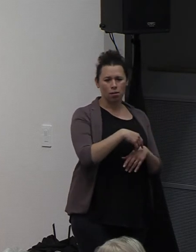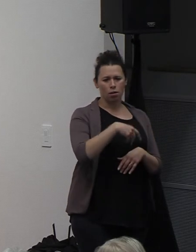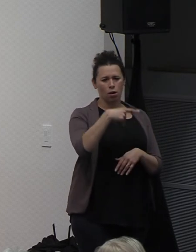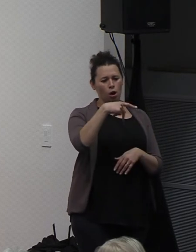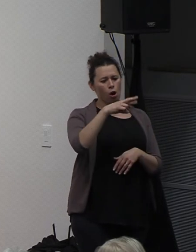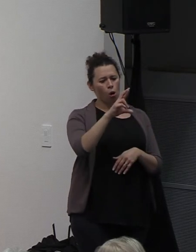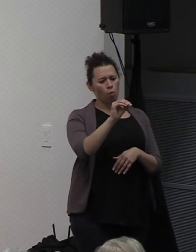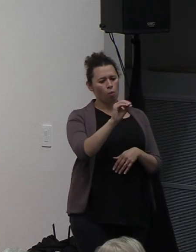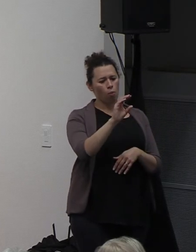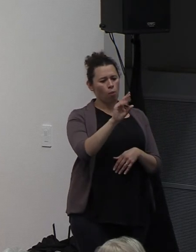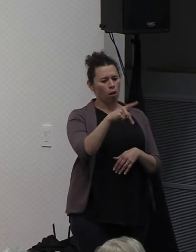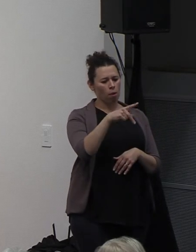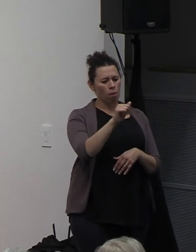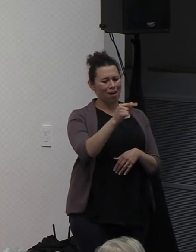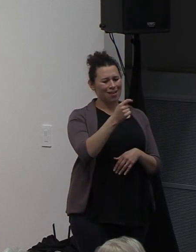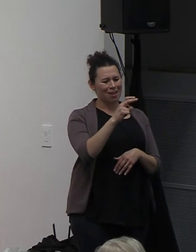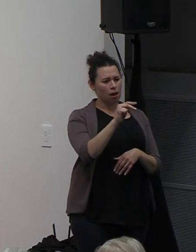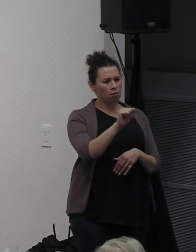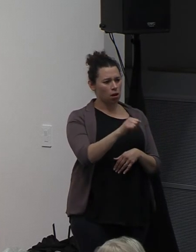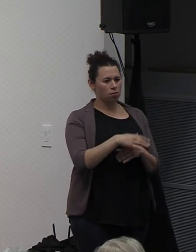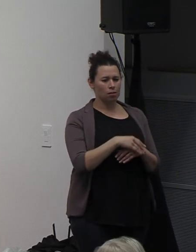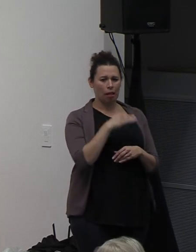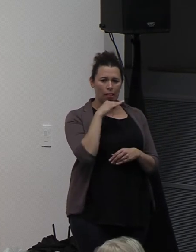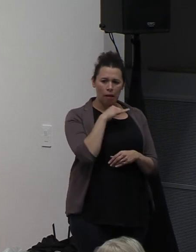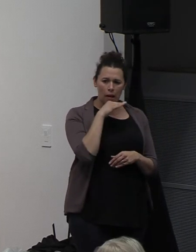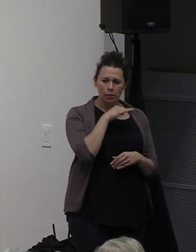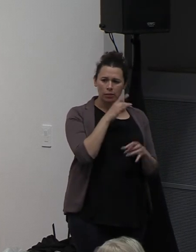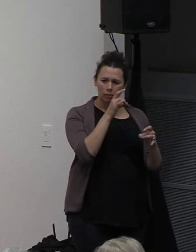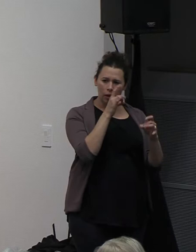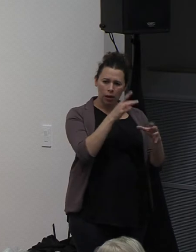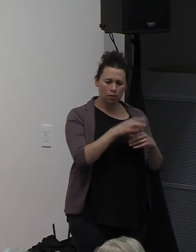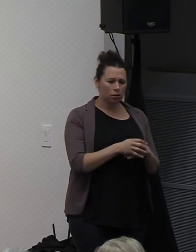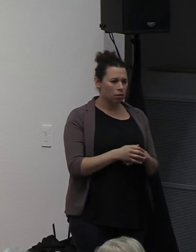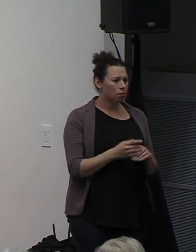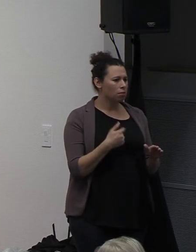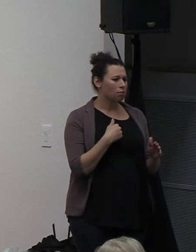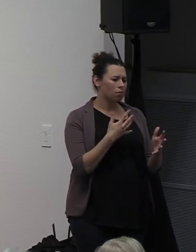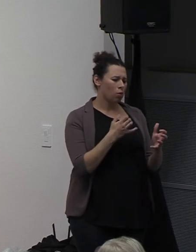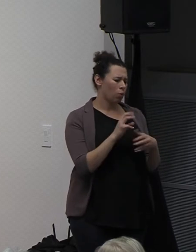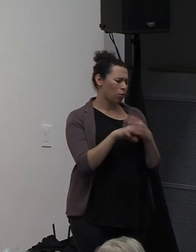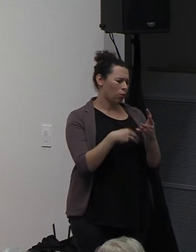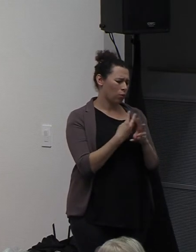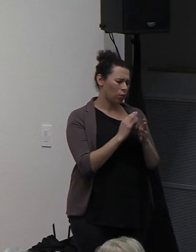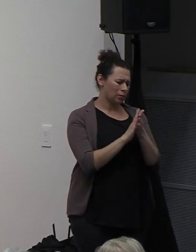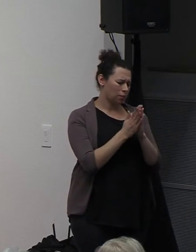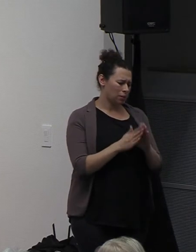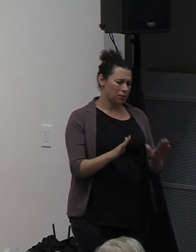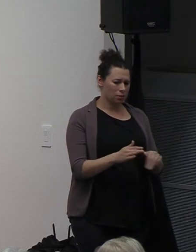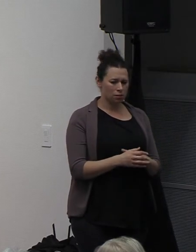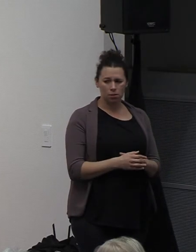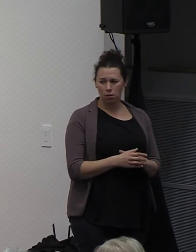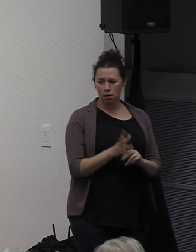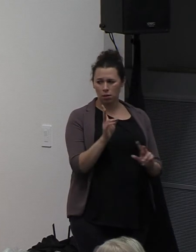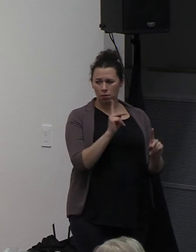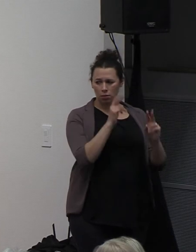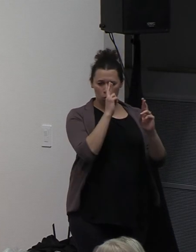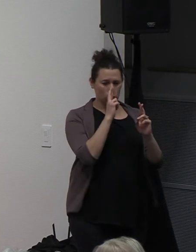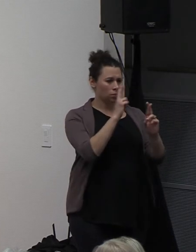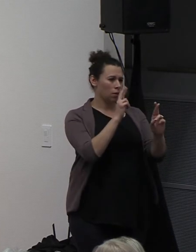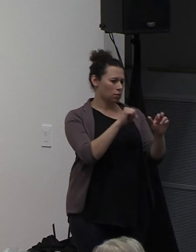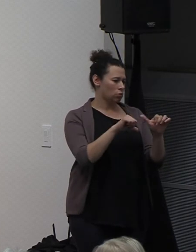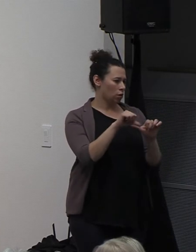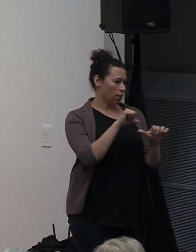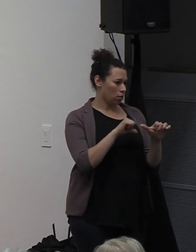lies, and hate. I would like the world to be at peace, for people to respect one another, and